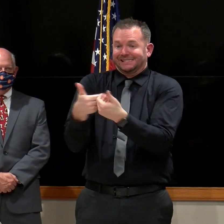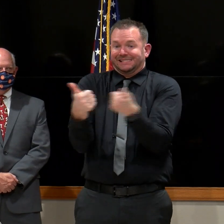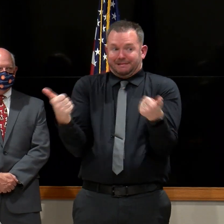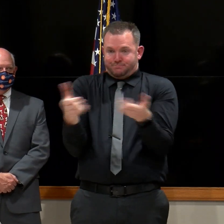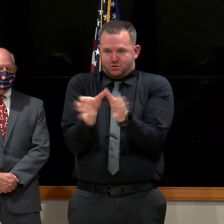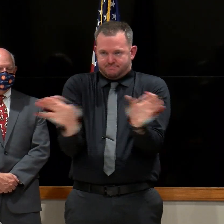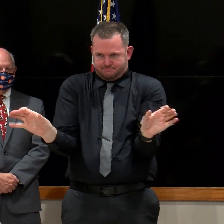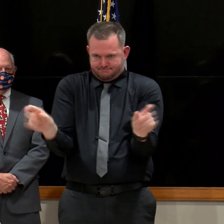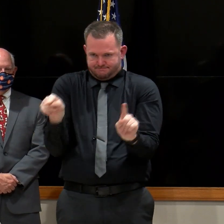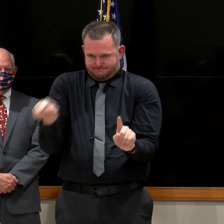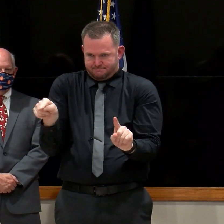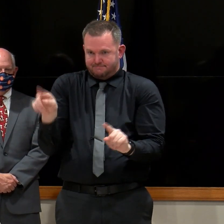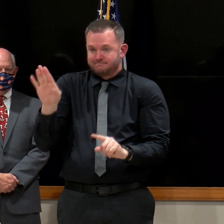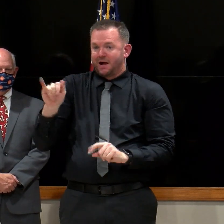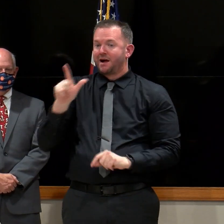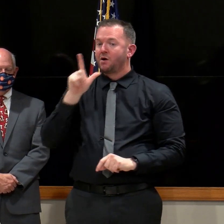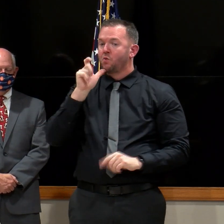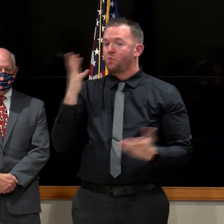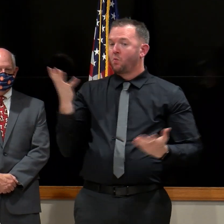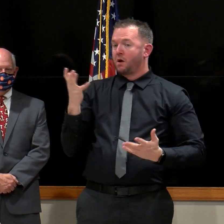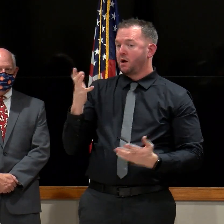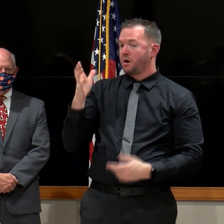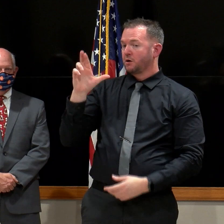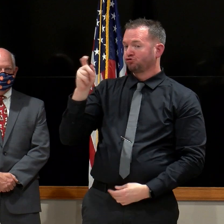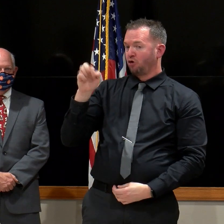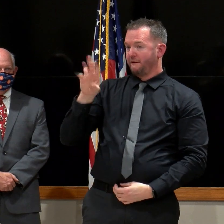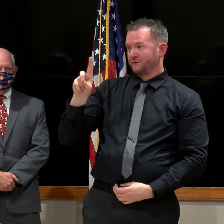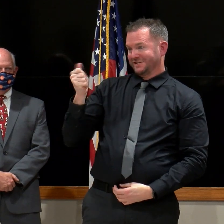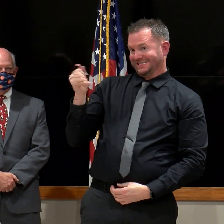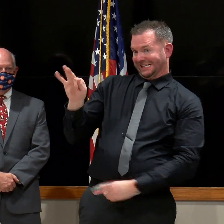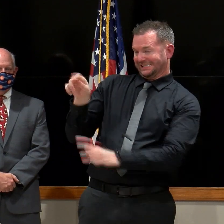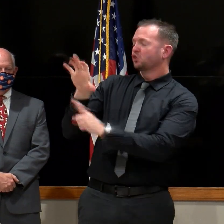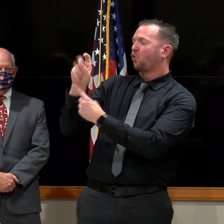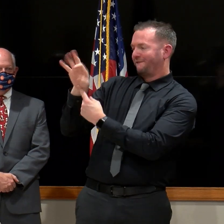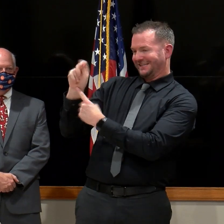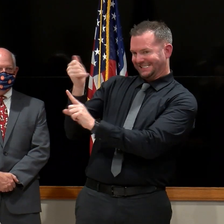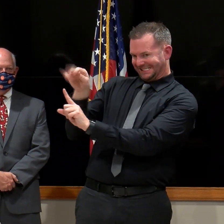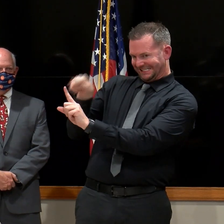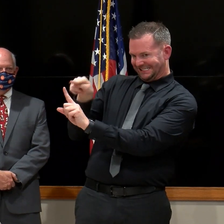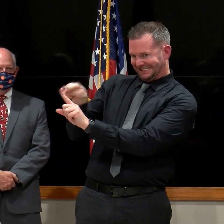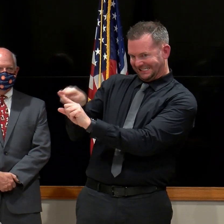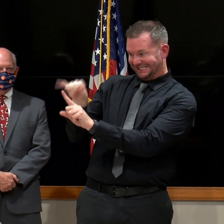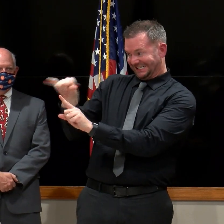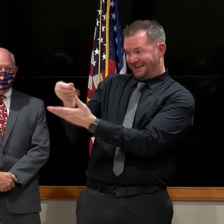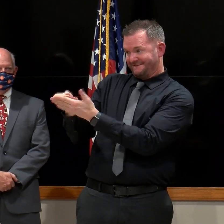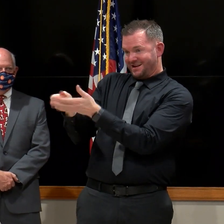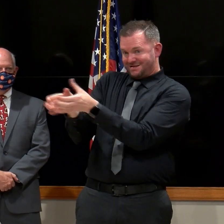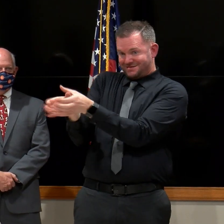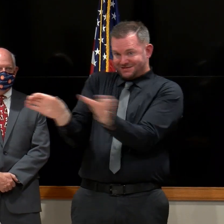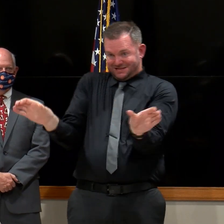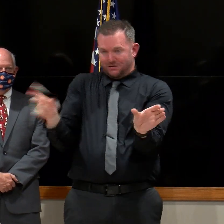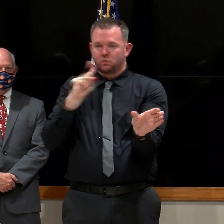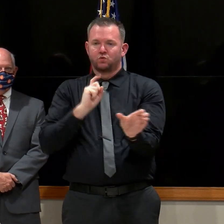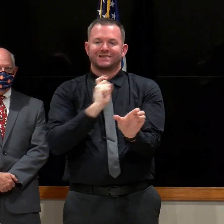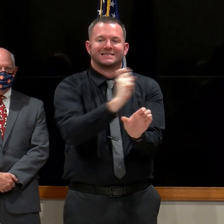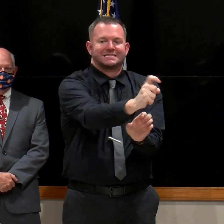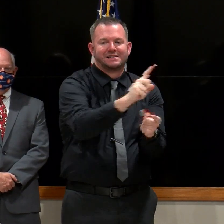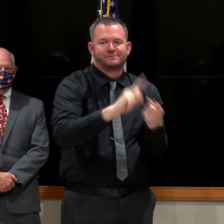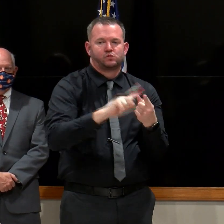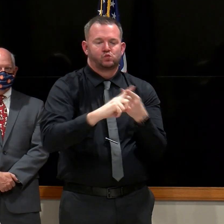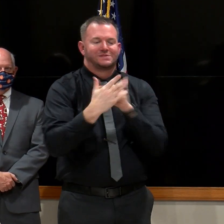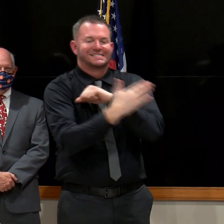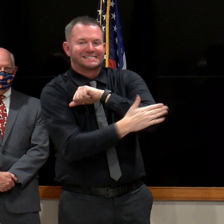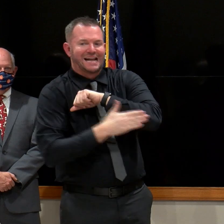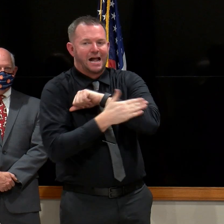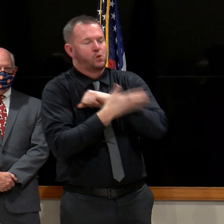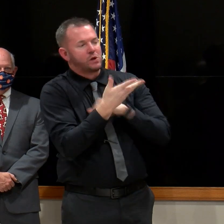an appropriations funding that is going to give the county what she needs in housing and what